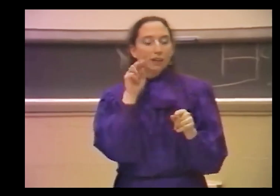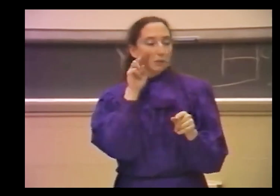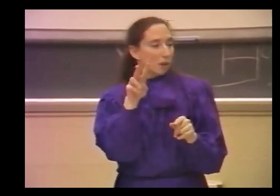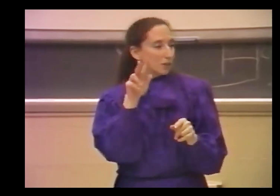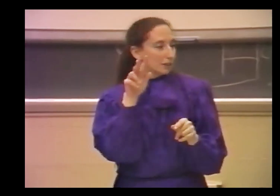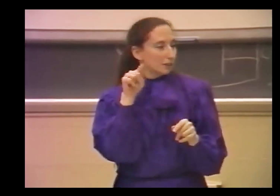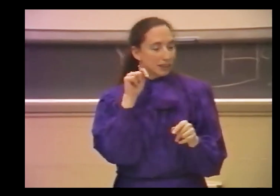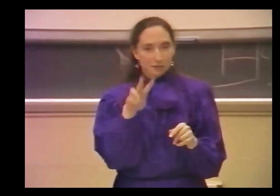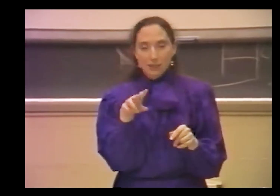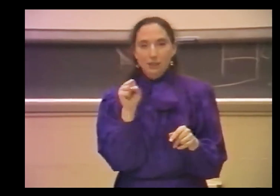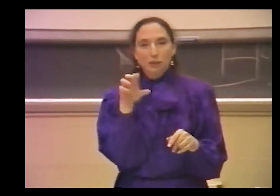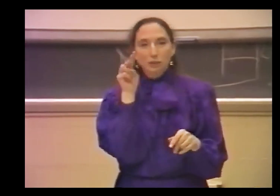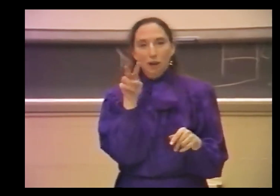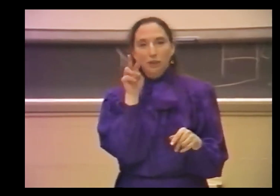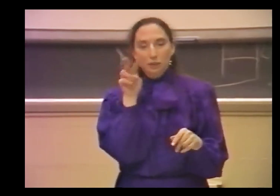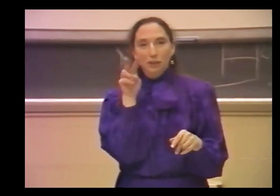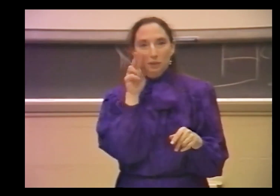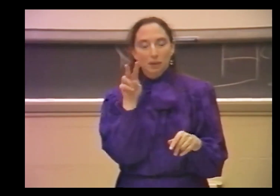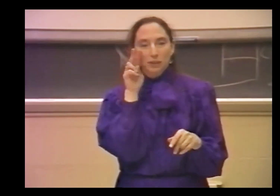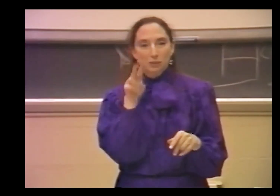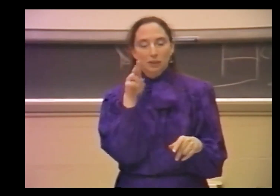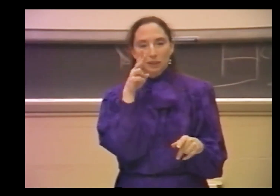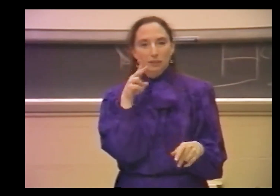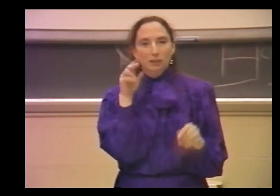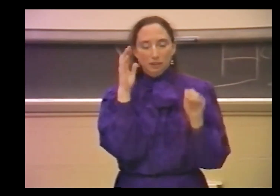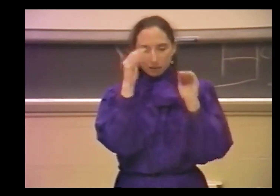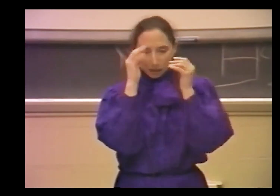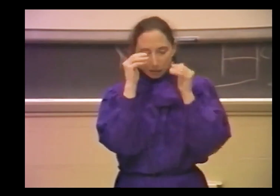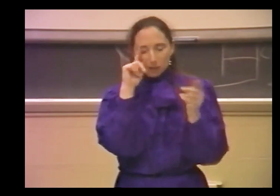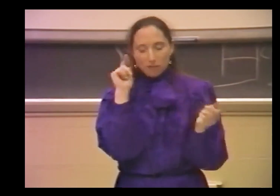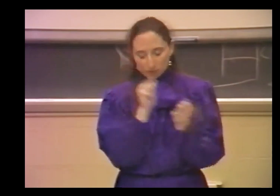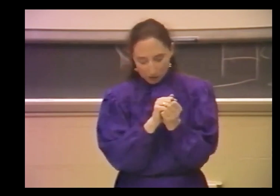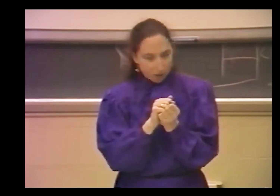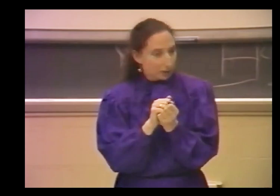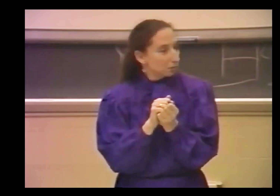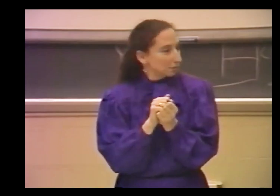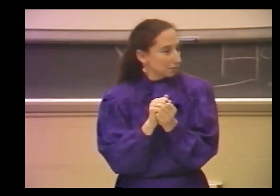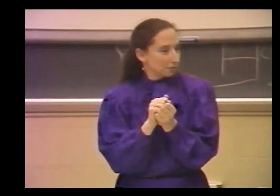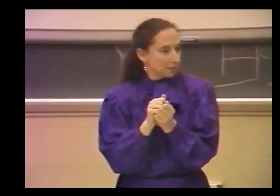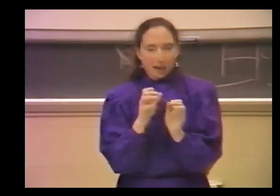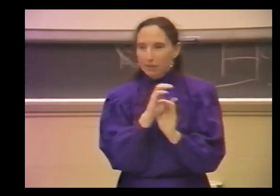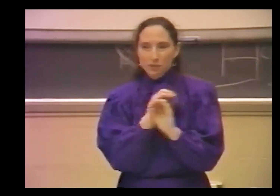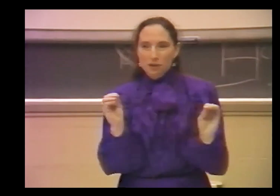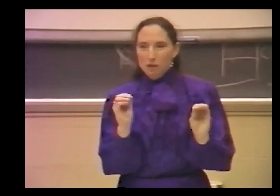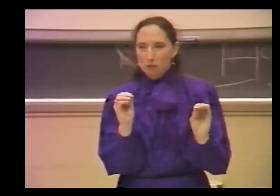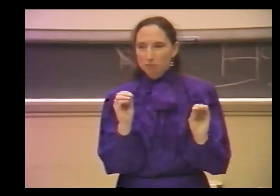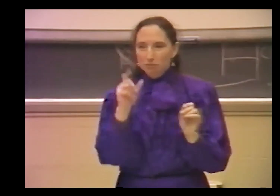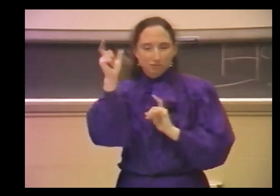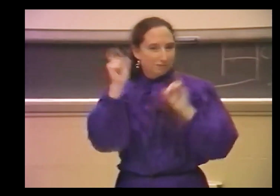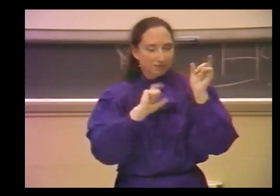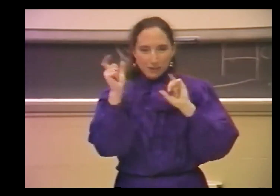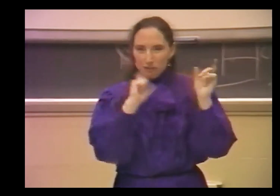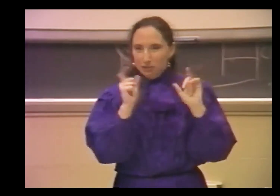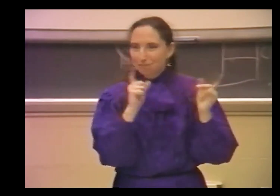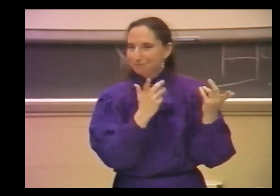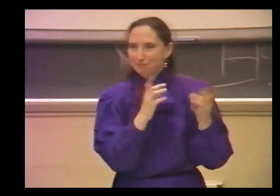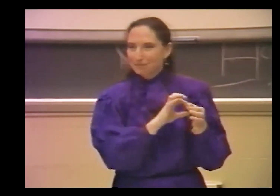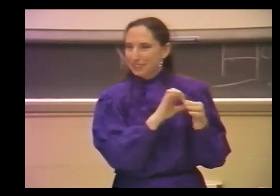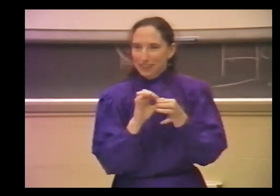he's watching TV. So it's watching, sleepy, falls asleep. And there's no facial